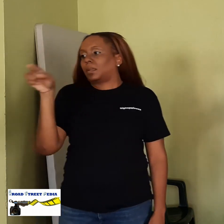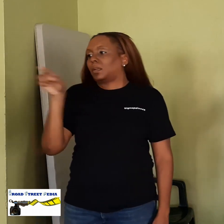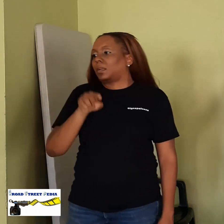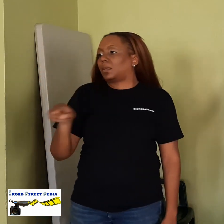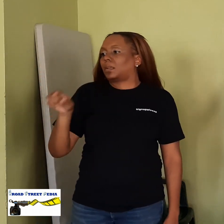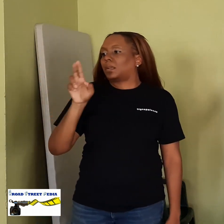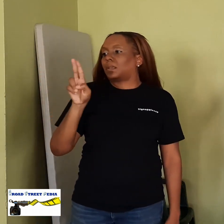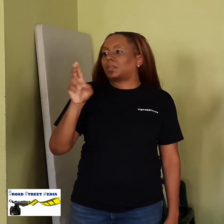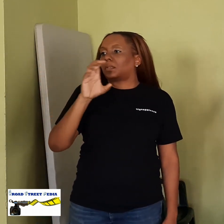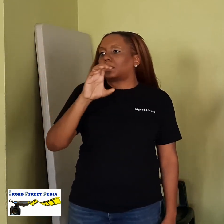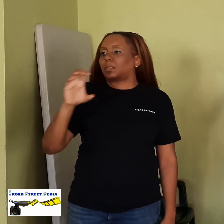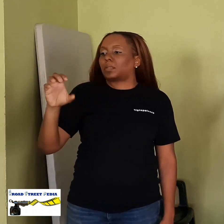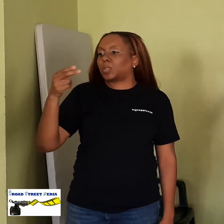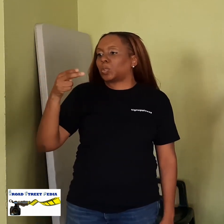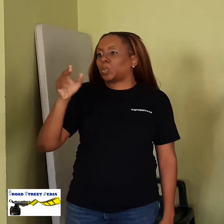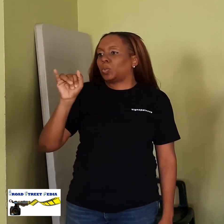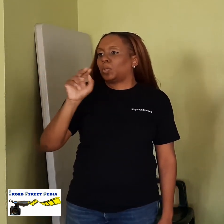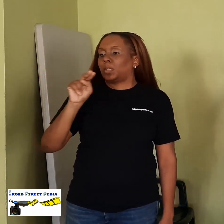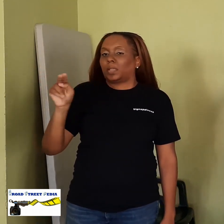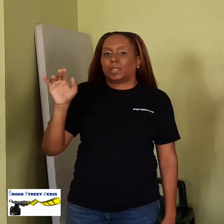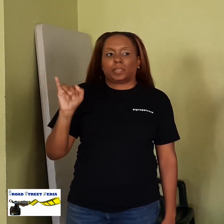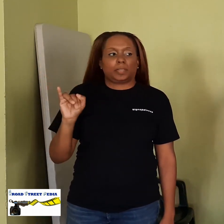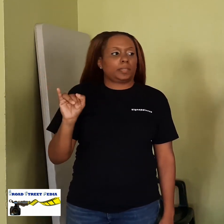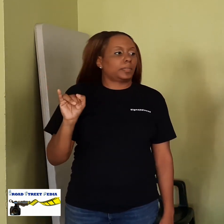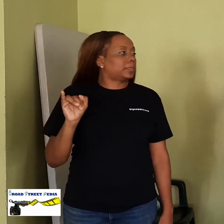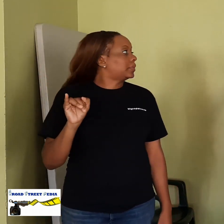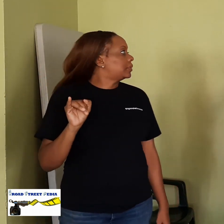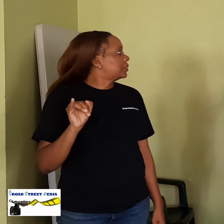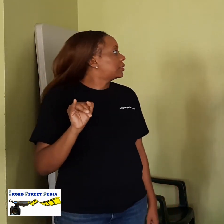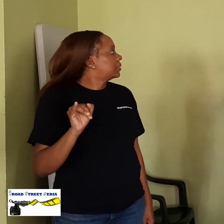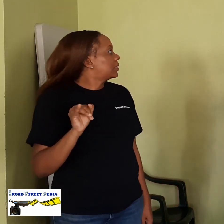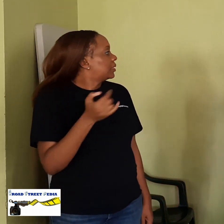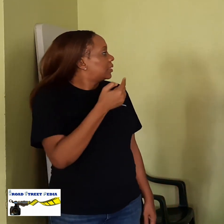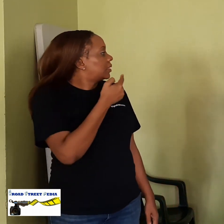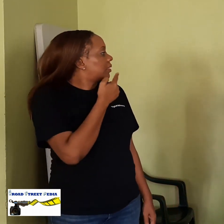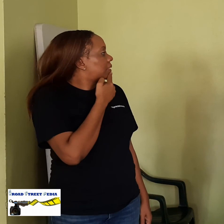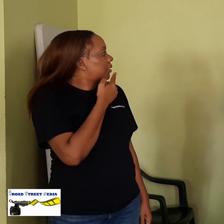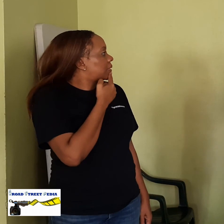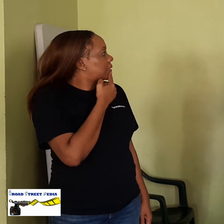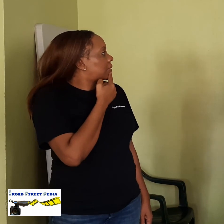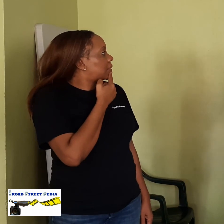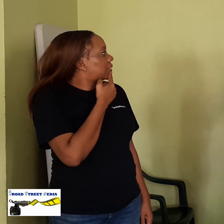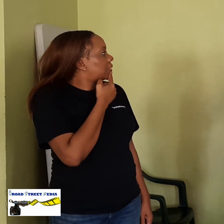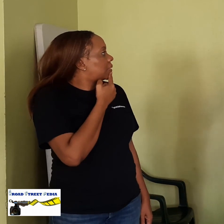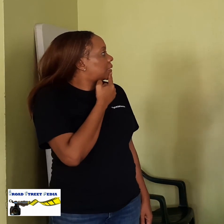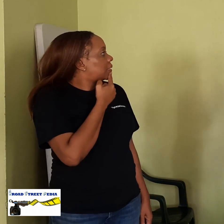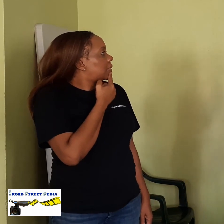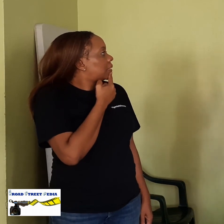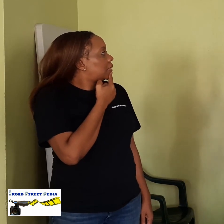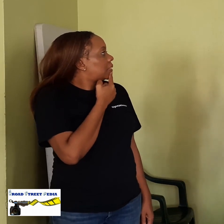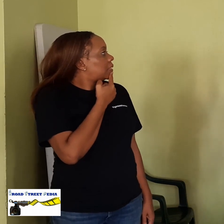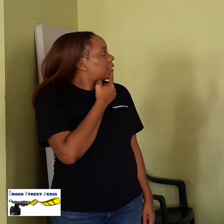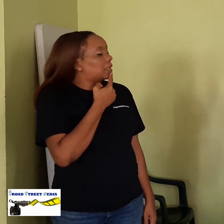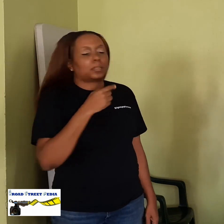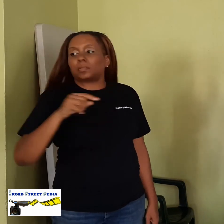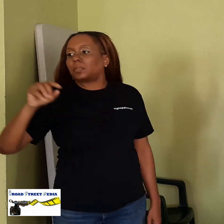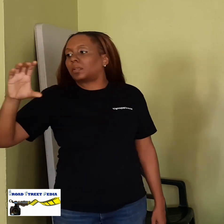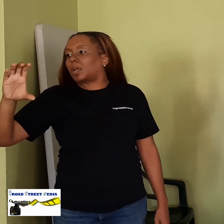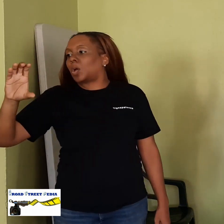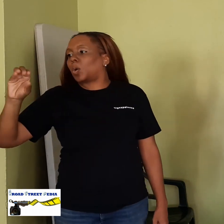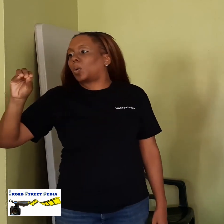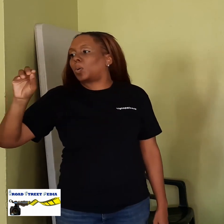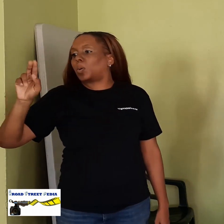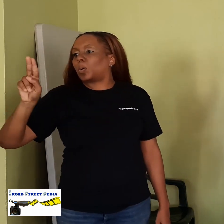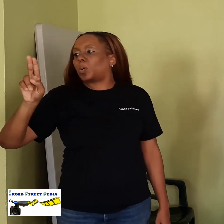have a little question here on what they have here, because they have here that the zucchini or the courgette will last for